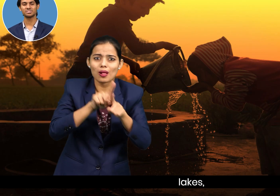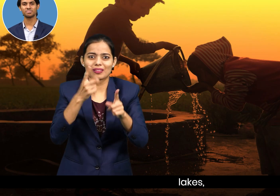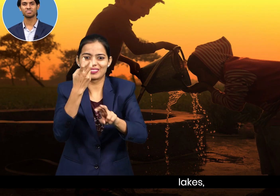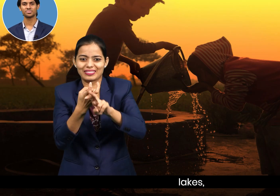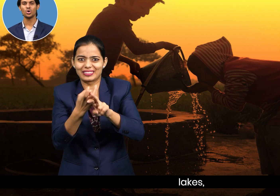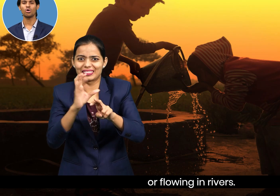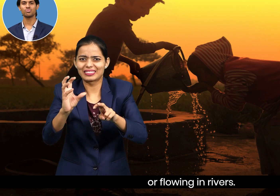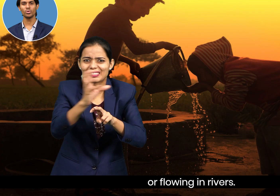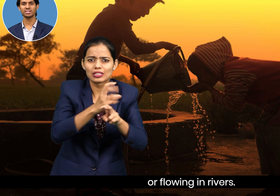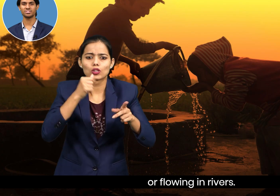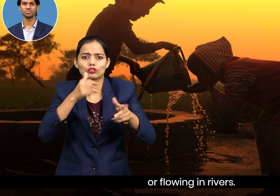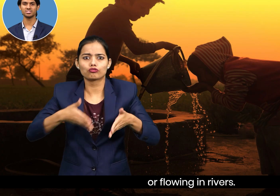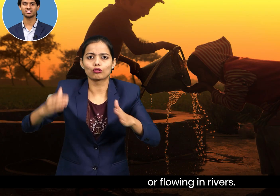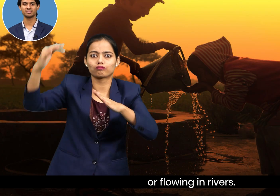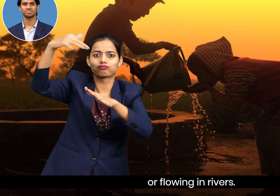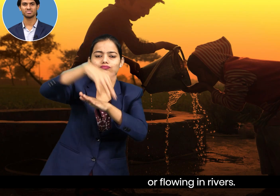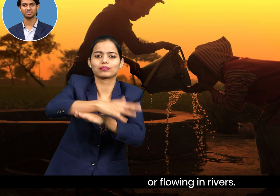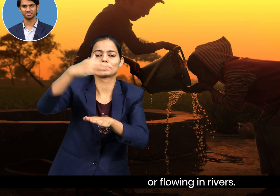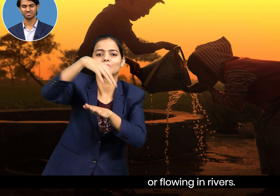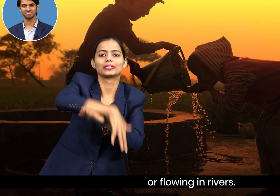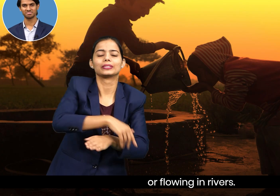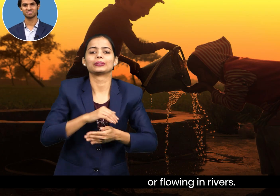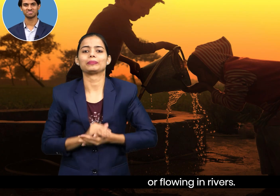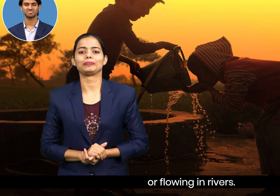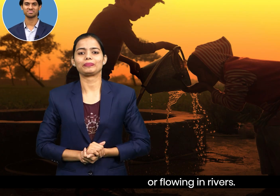lakes, or flowing in rivers.